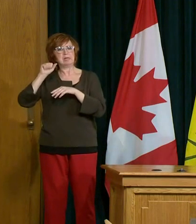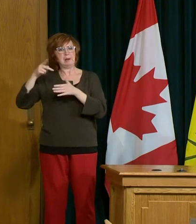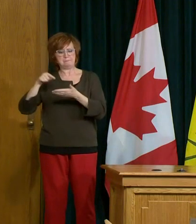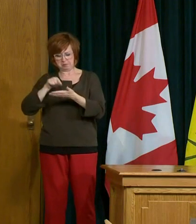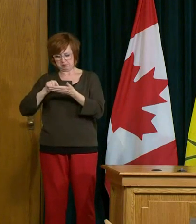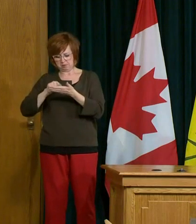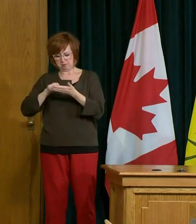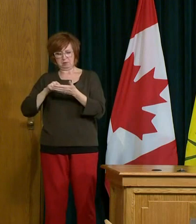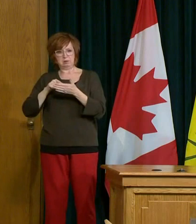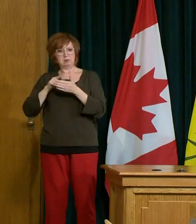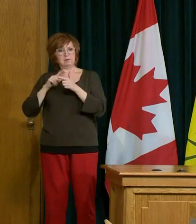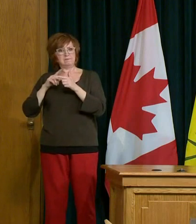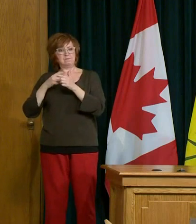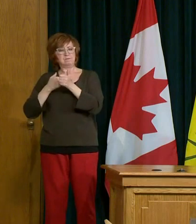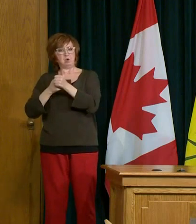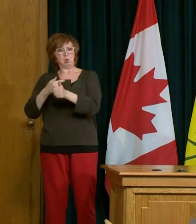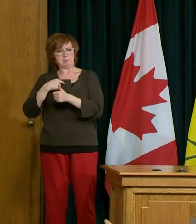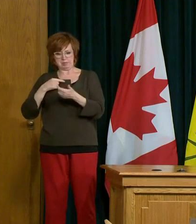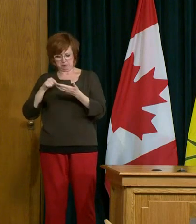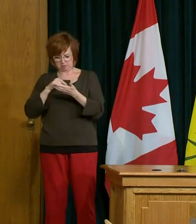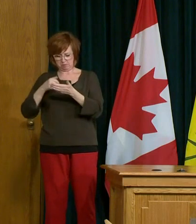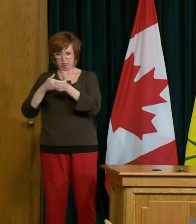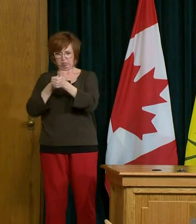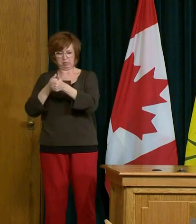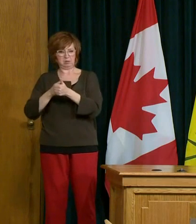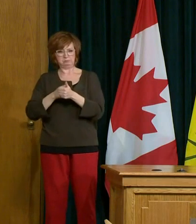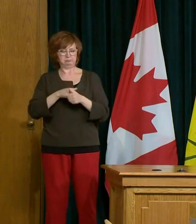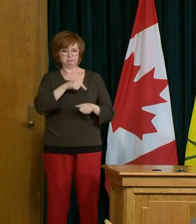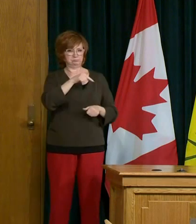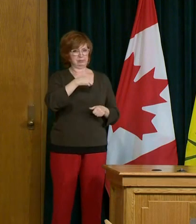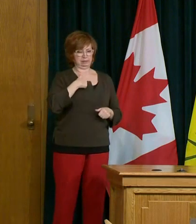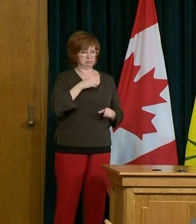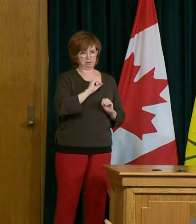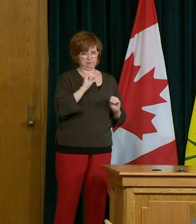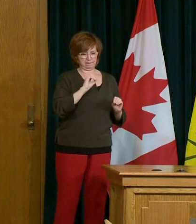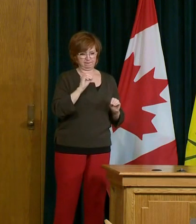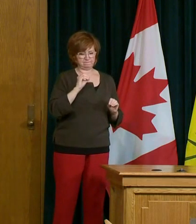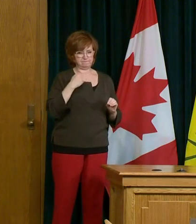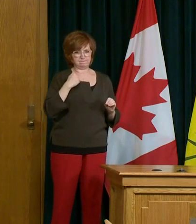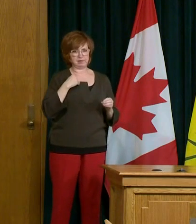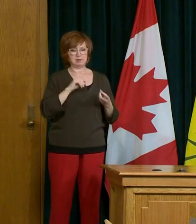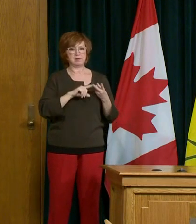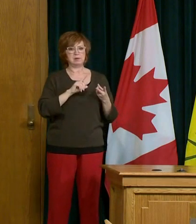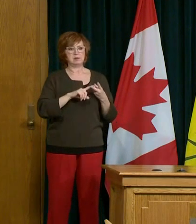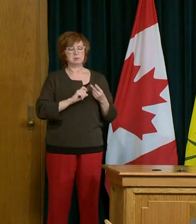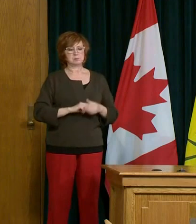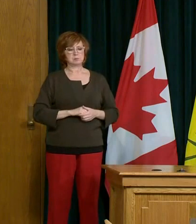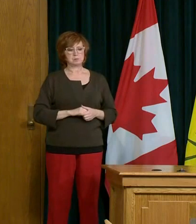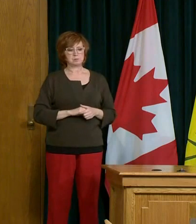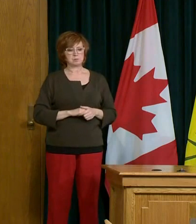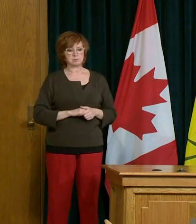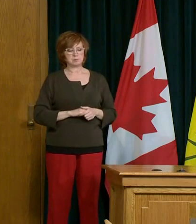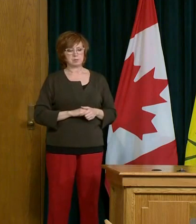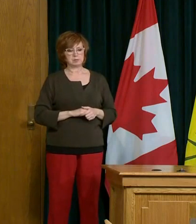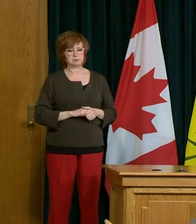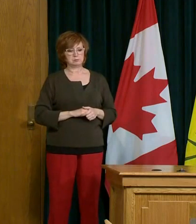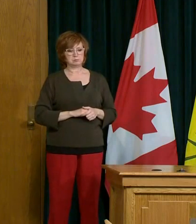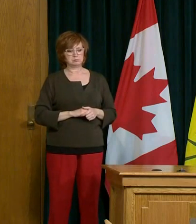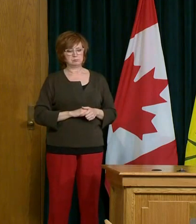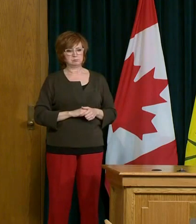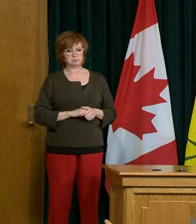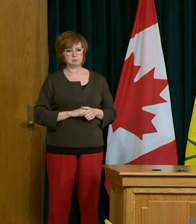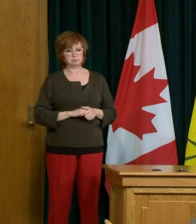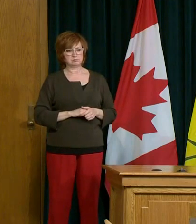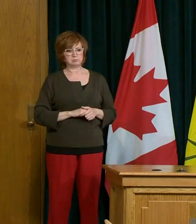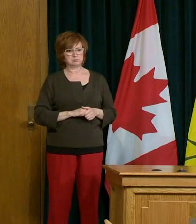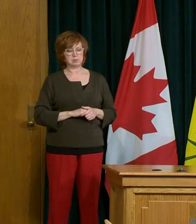imagine, relies on those individuals to return calls when we're following up non-in-person, so that's one of the challenges. But we are